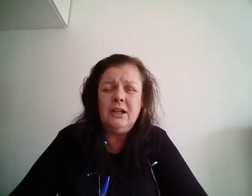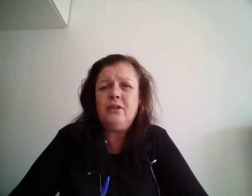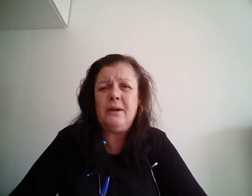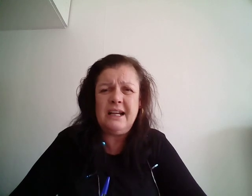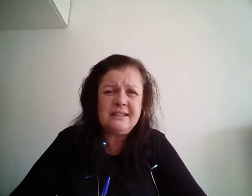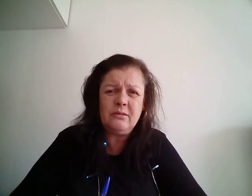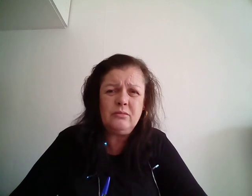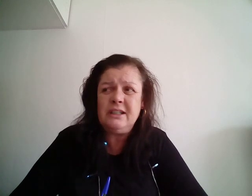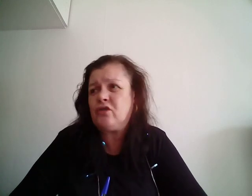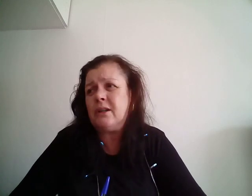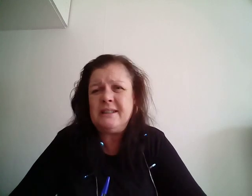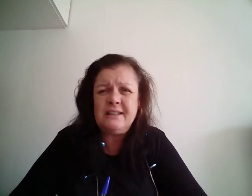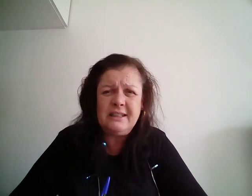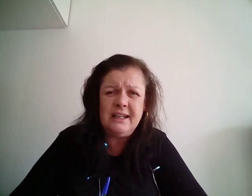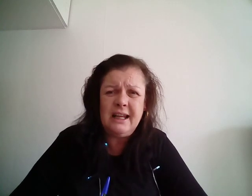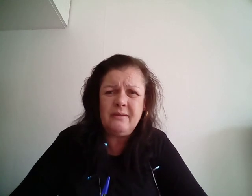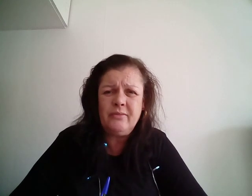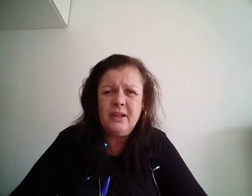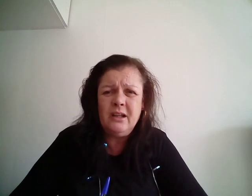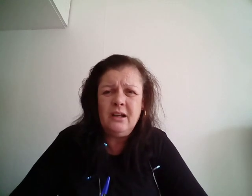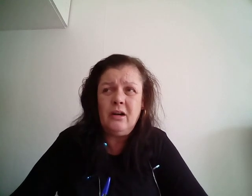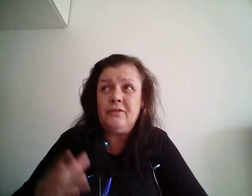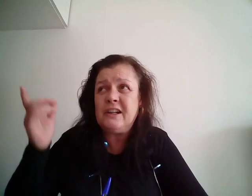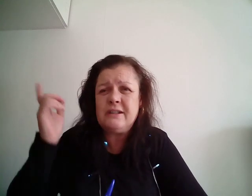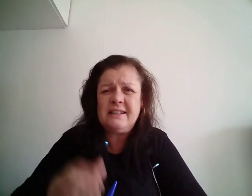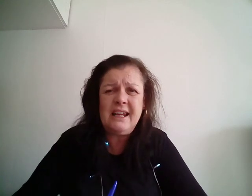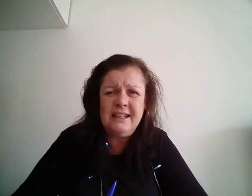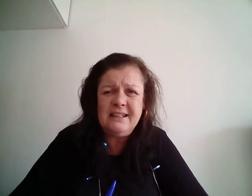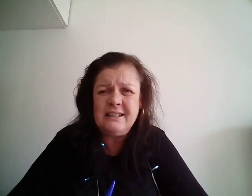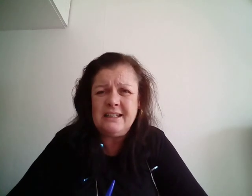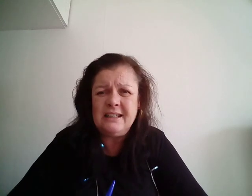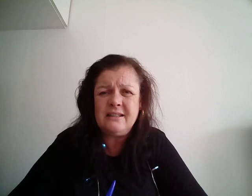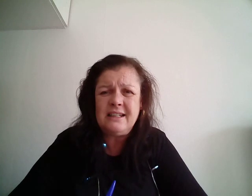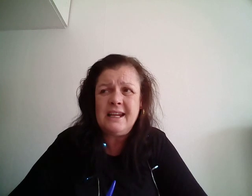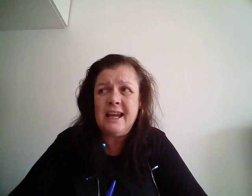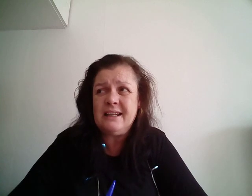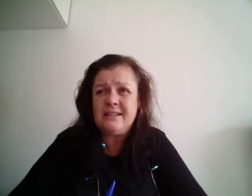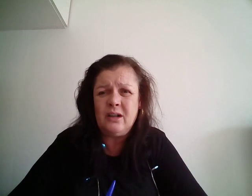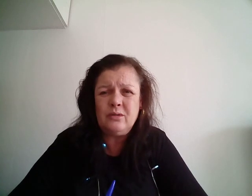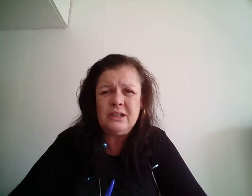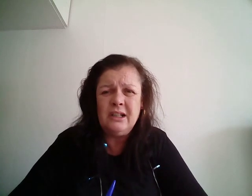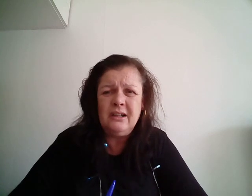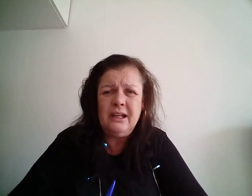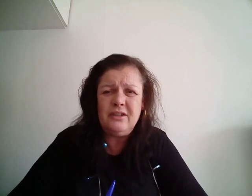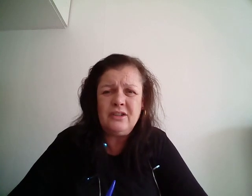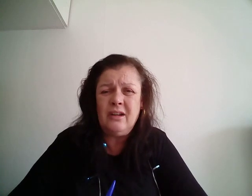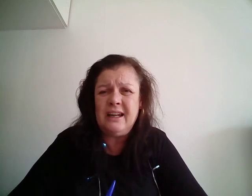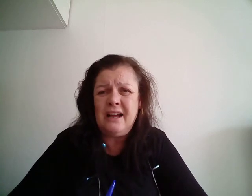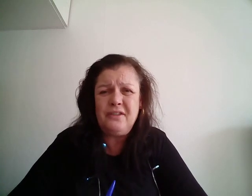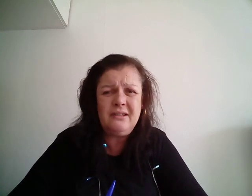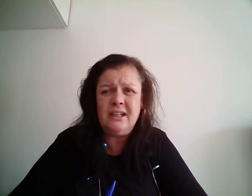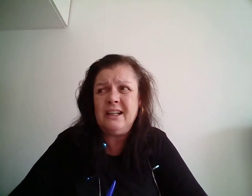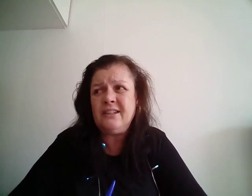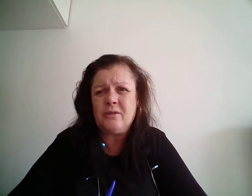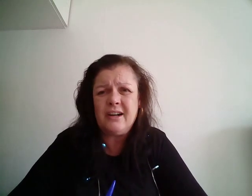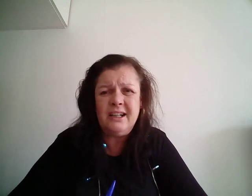know, otherwise, well, it's true, isn't it now? Old-fashioned saying, isn't it? Decades old. If you do not laugh, you'll end up